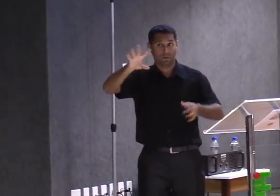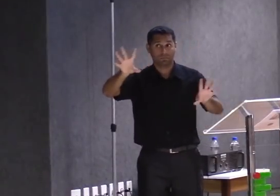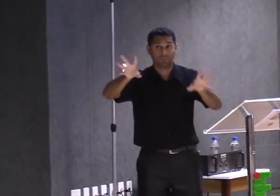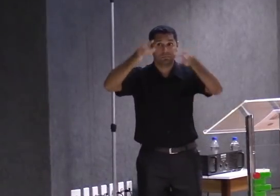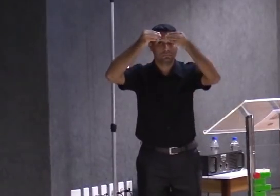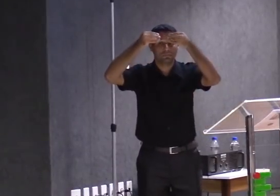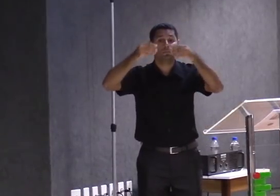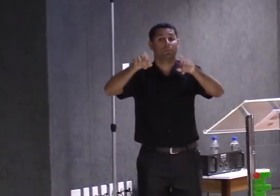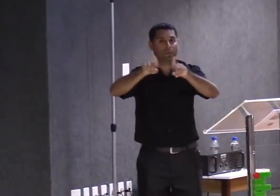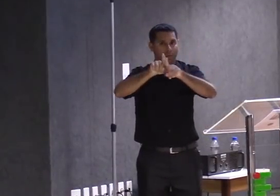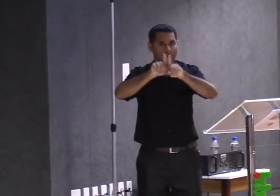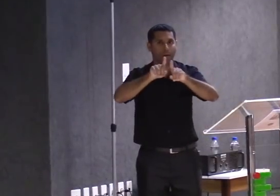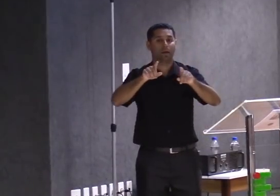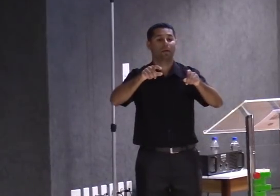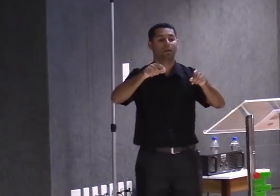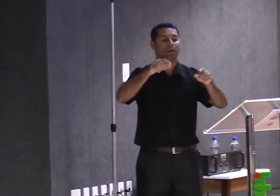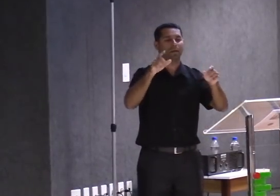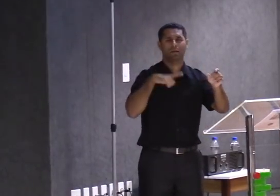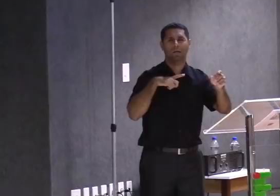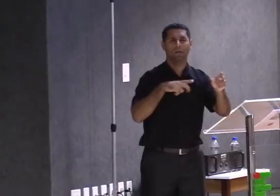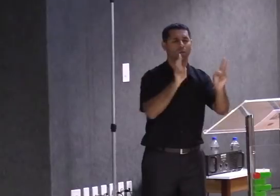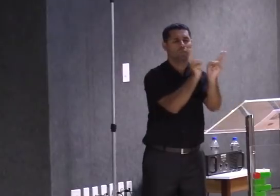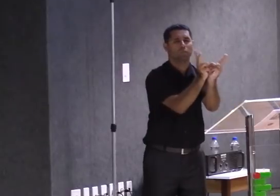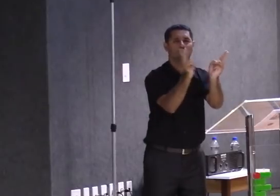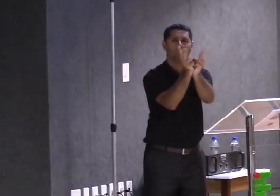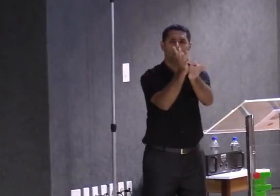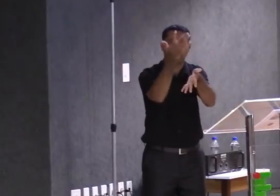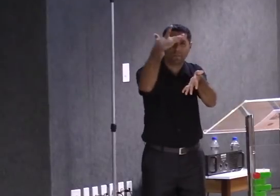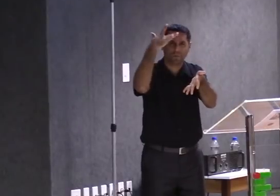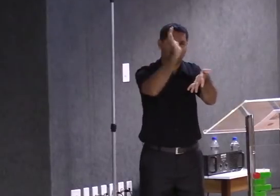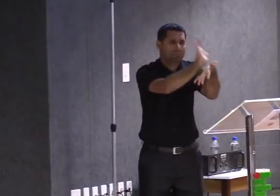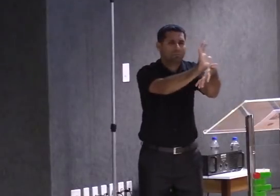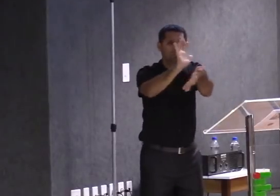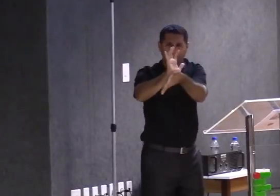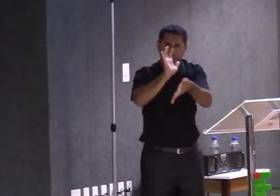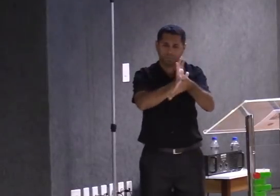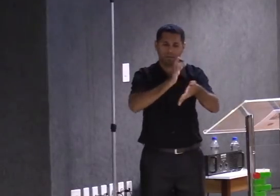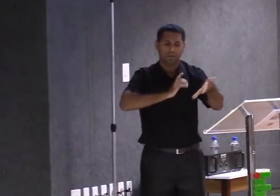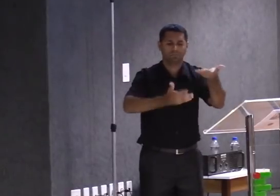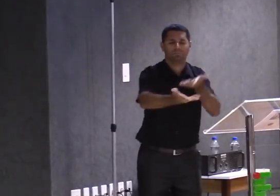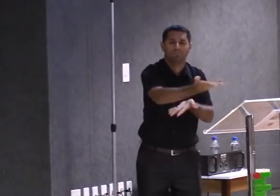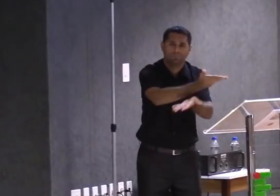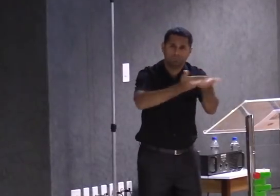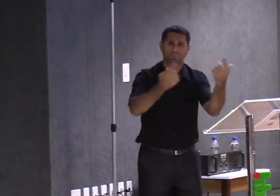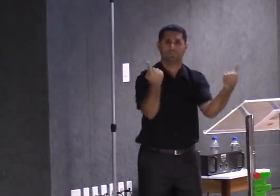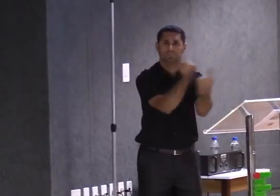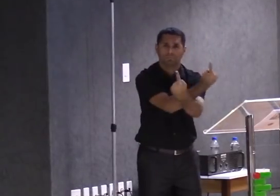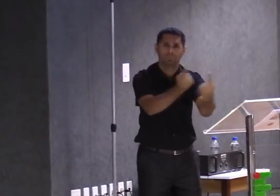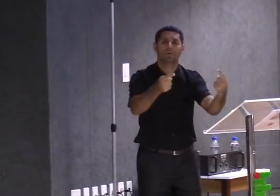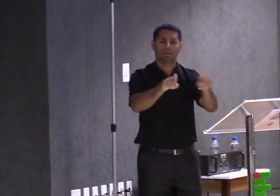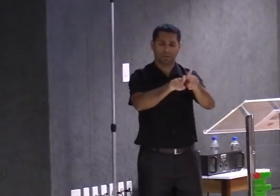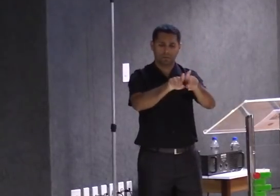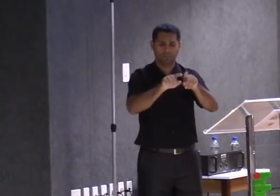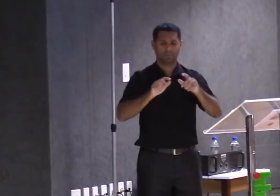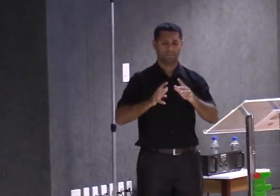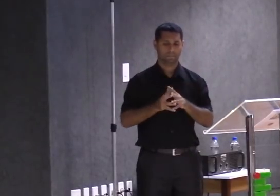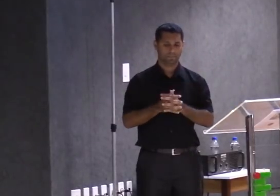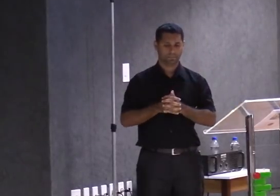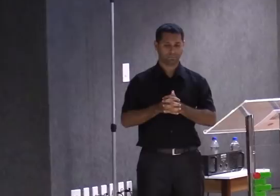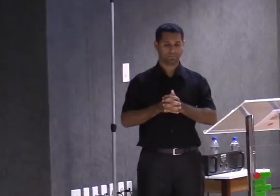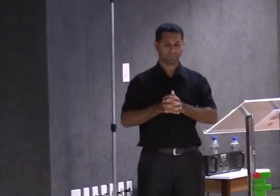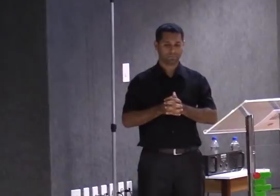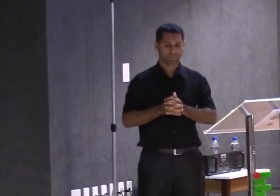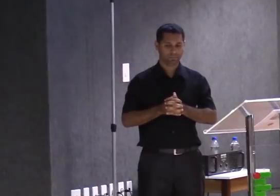absorveu e também discutir em pares para que isso seja construído conjuntamente. But it's really important that